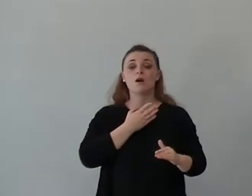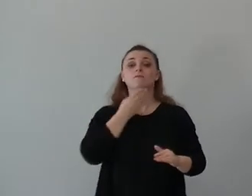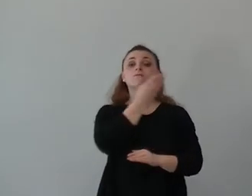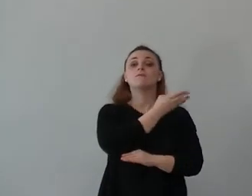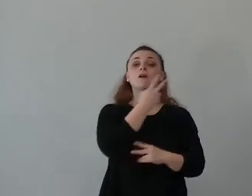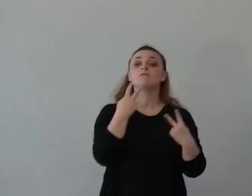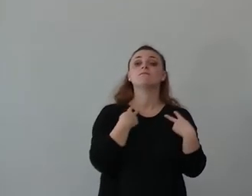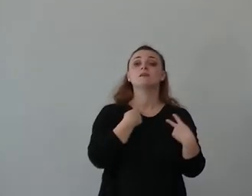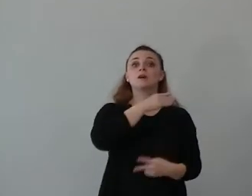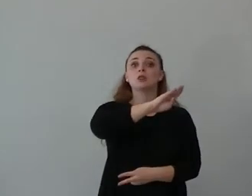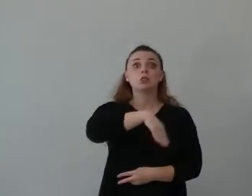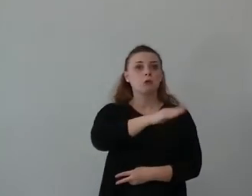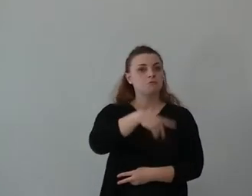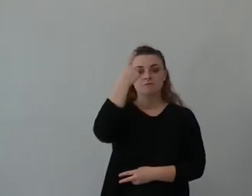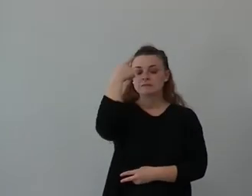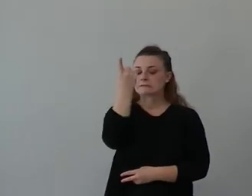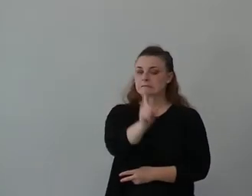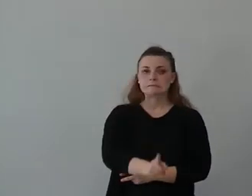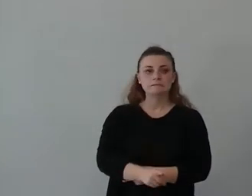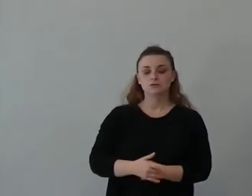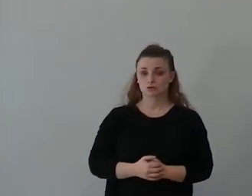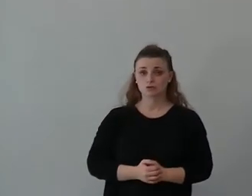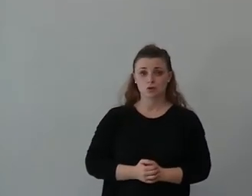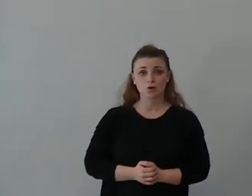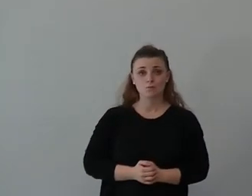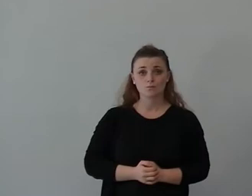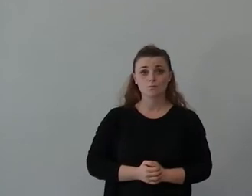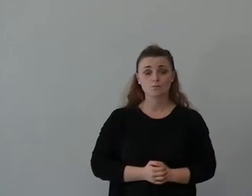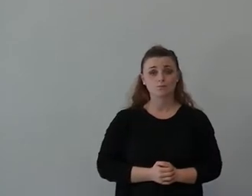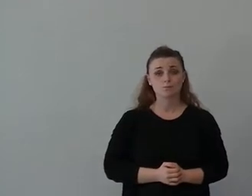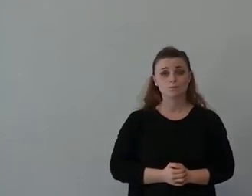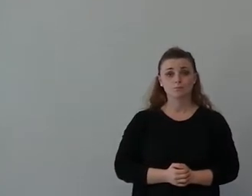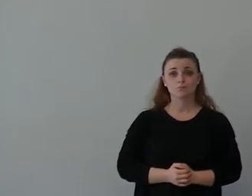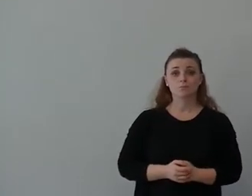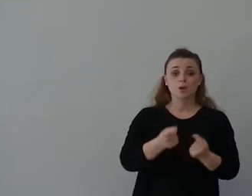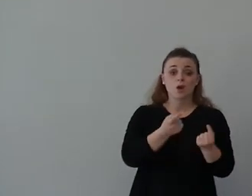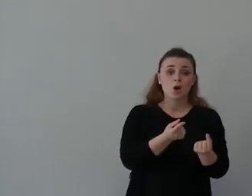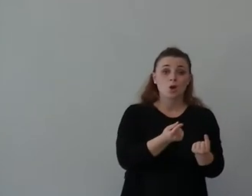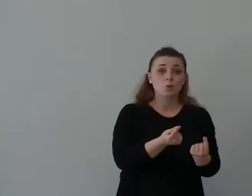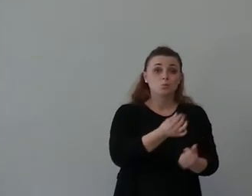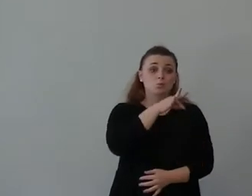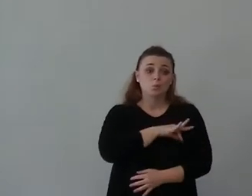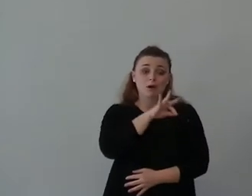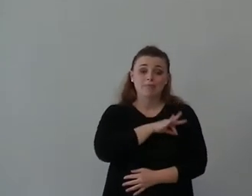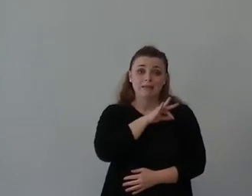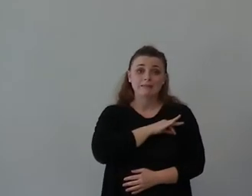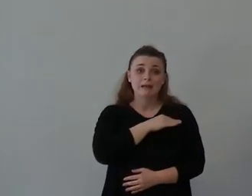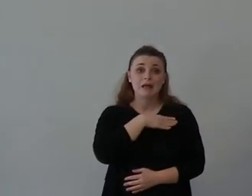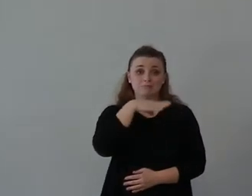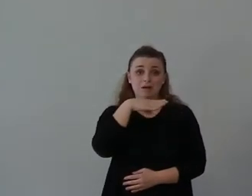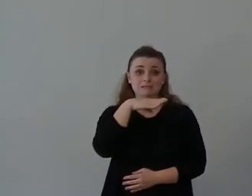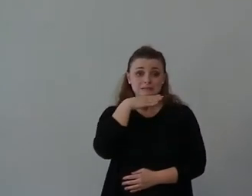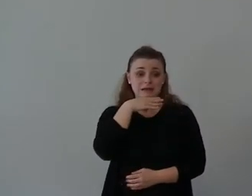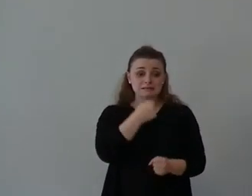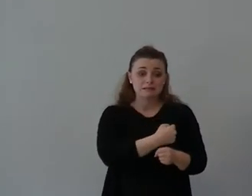meet financially. Non so nemmeno come riuscirò a guadagnare a sufficienza per campare. But I'm very thankful that God